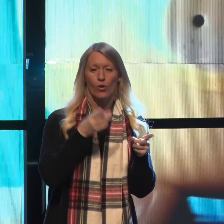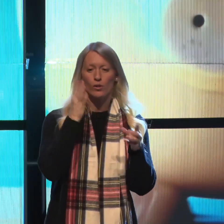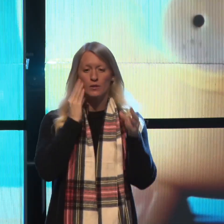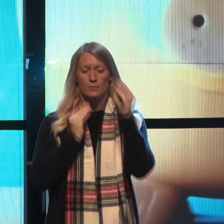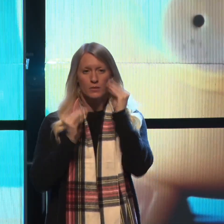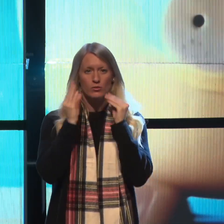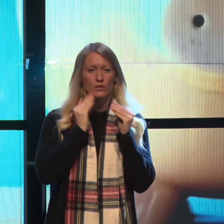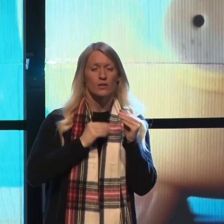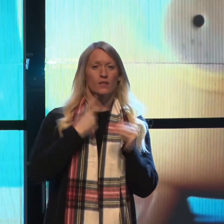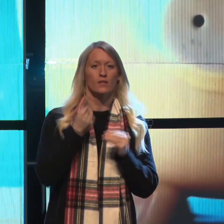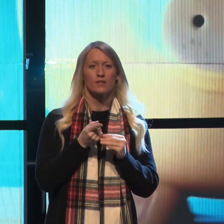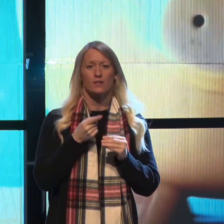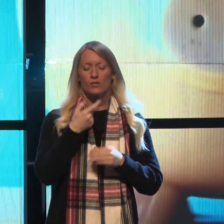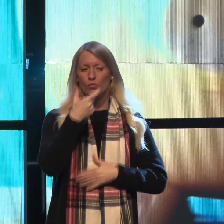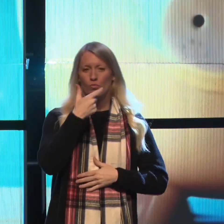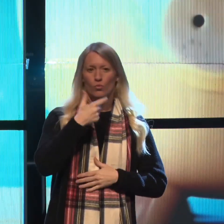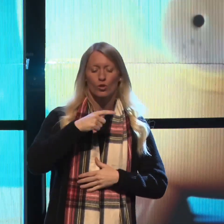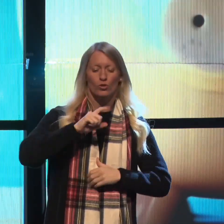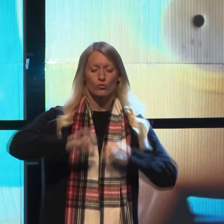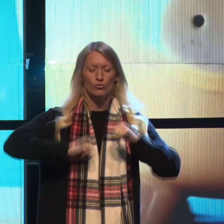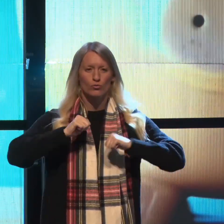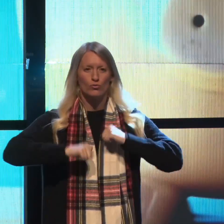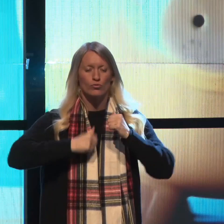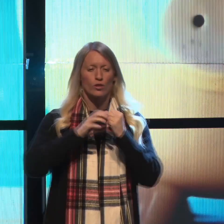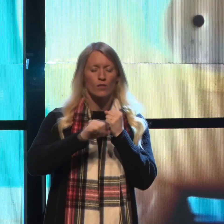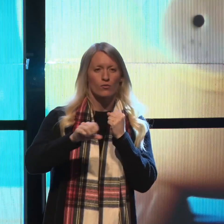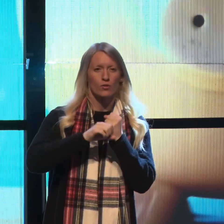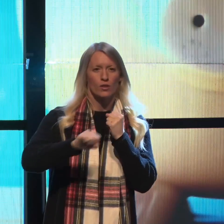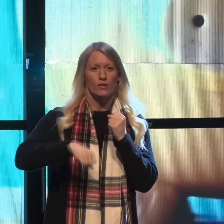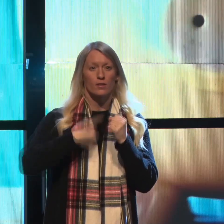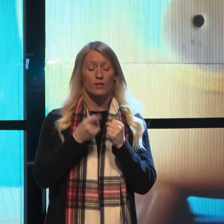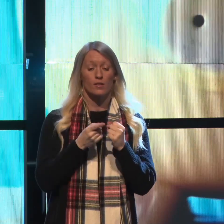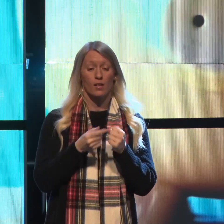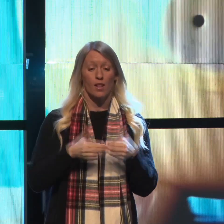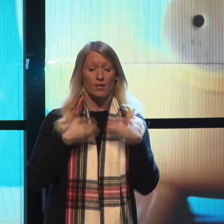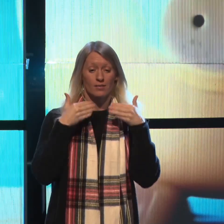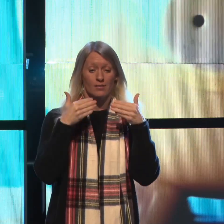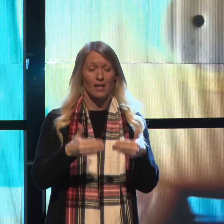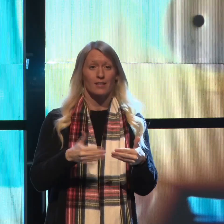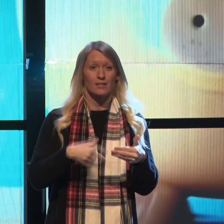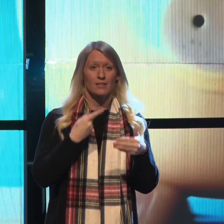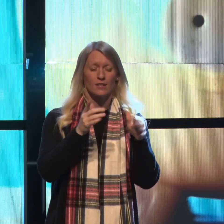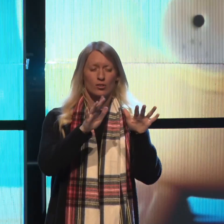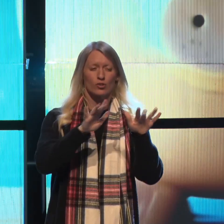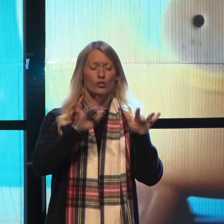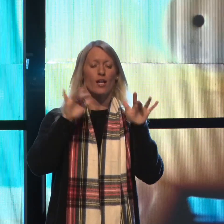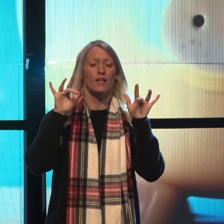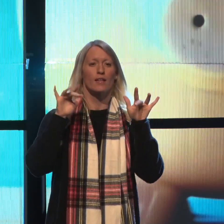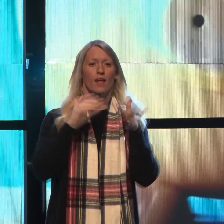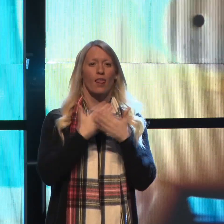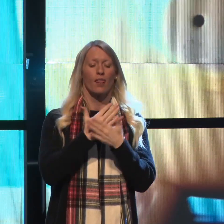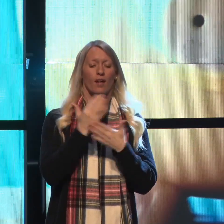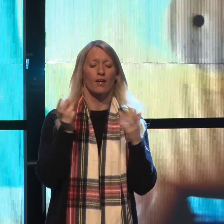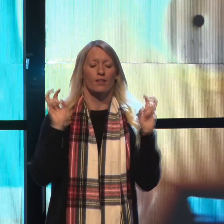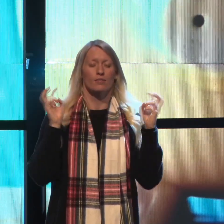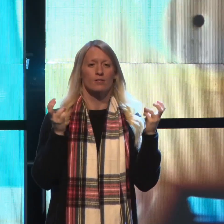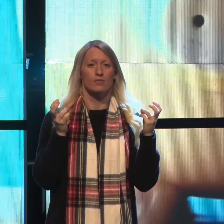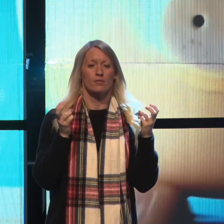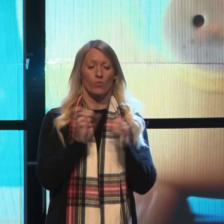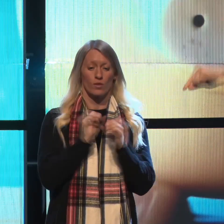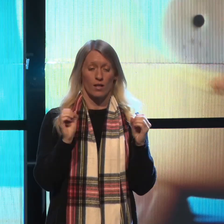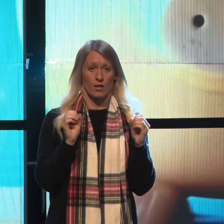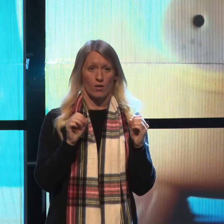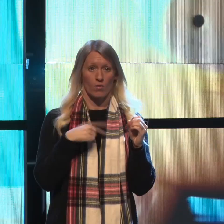watch and the advertisements that hit us, there's always a next shiny thing. And without a powerful why I will be